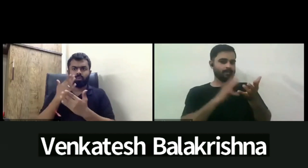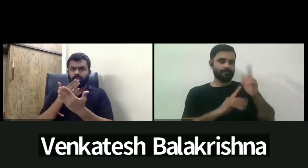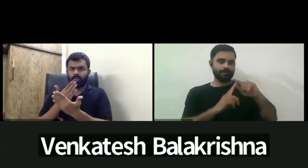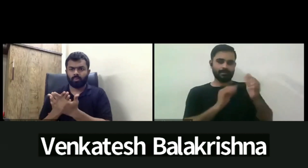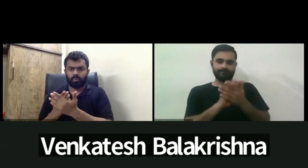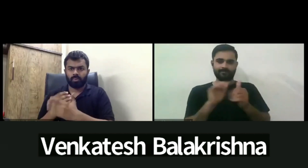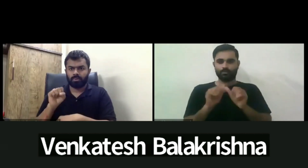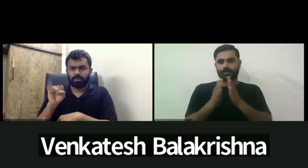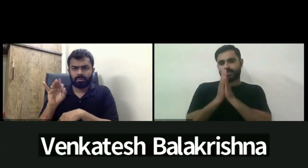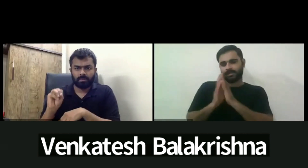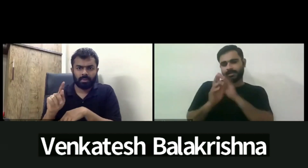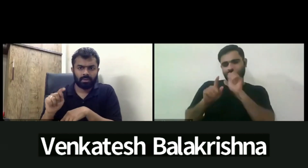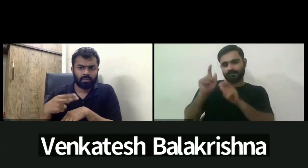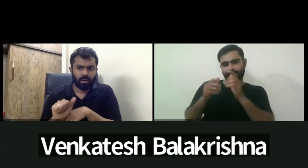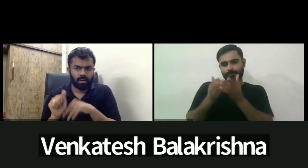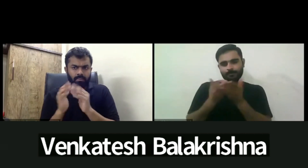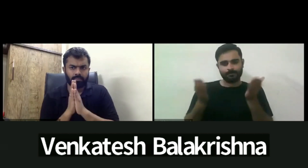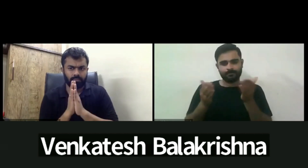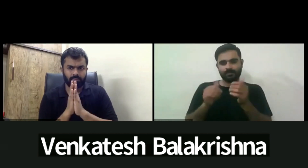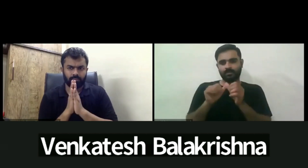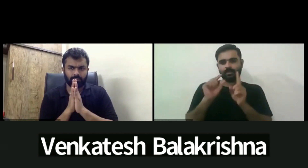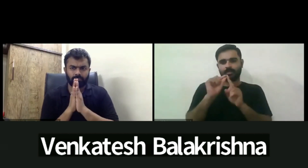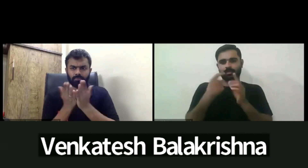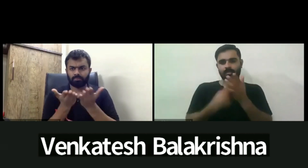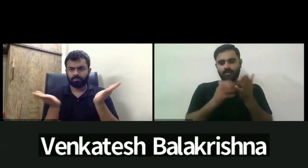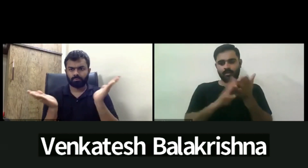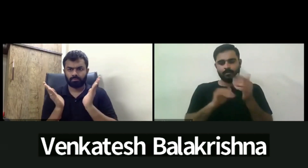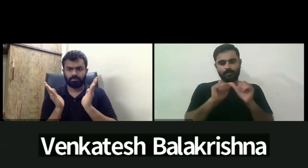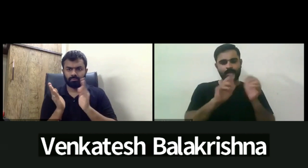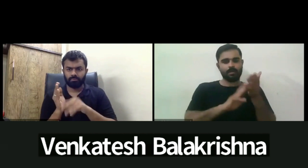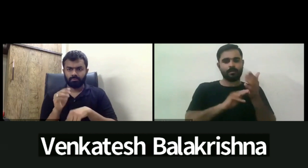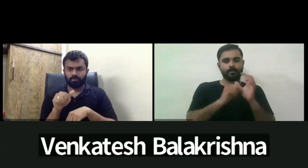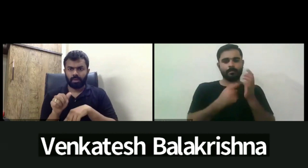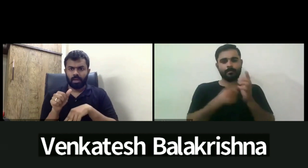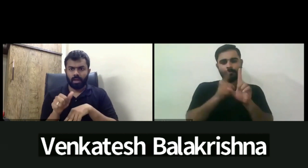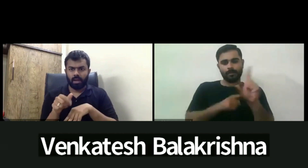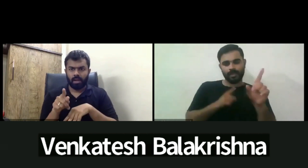request the Aparna or Mary or Dr. Hugo to